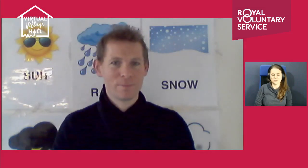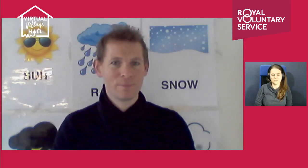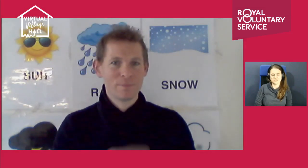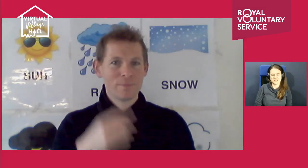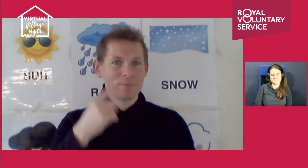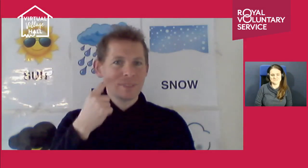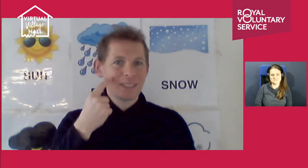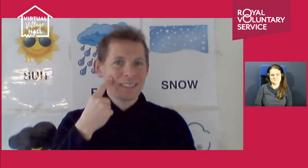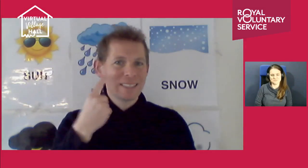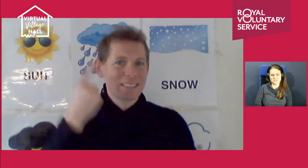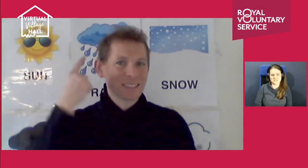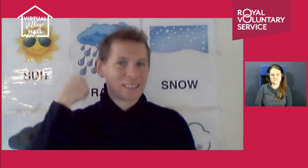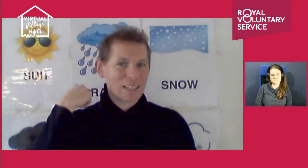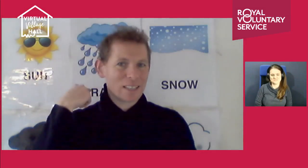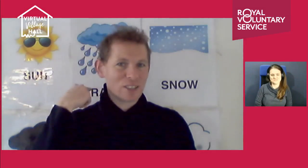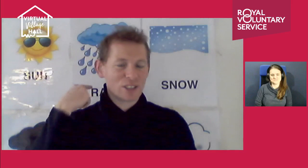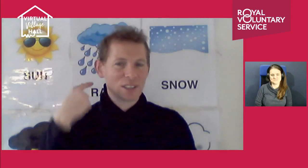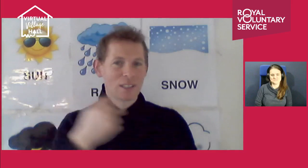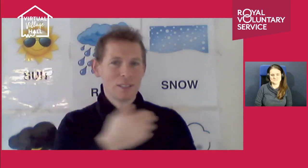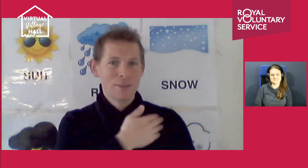I'll do it one more time. Watching?